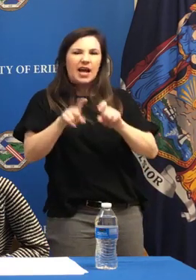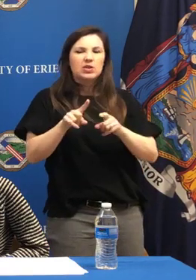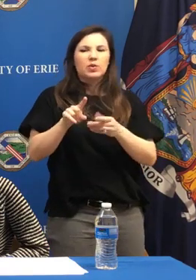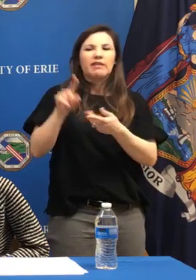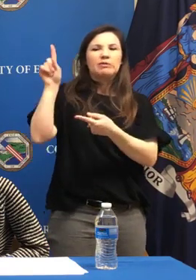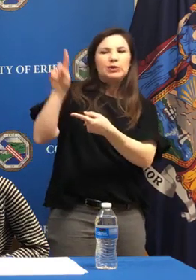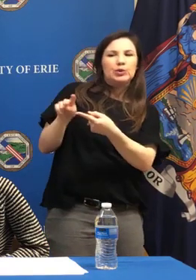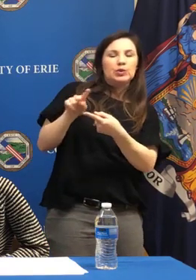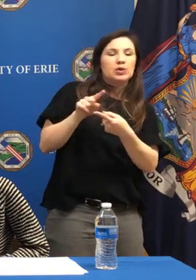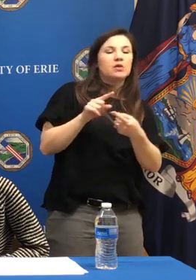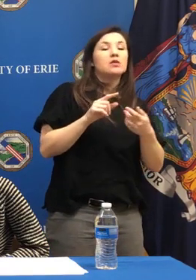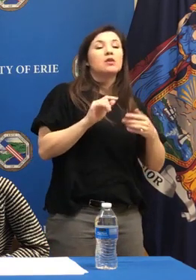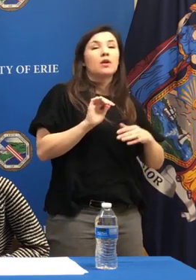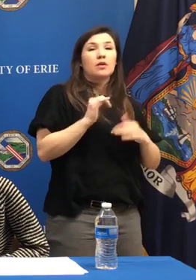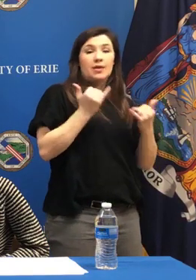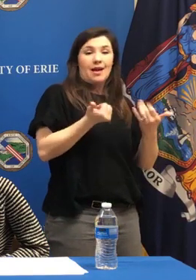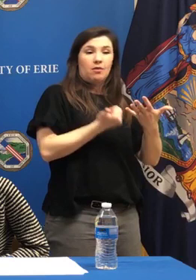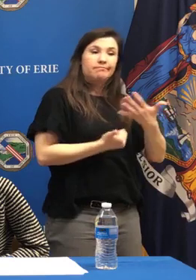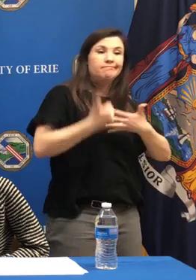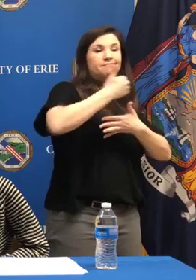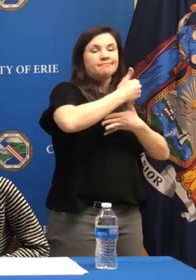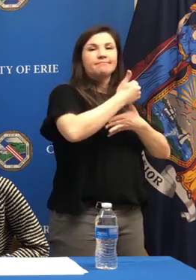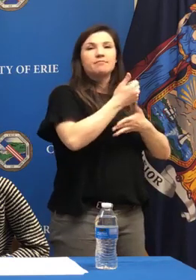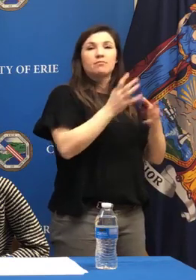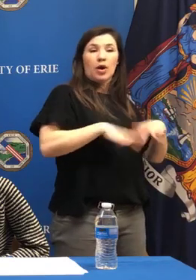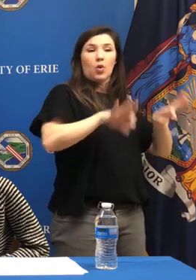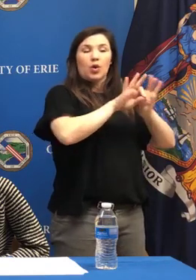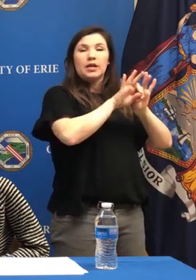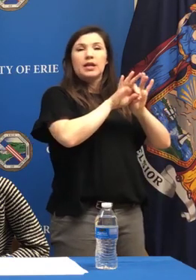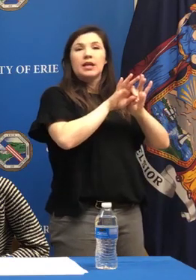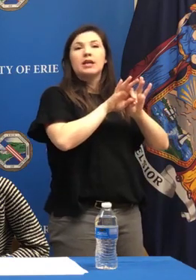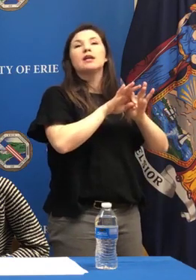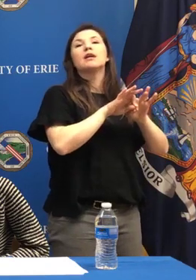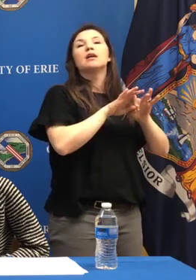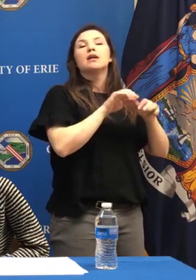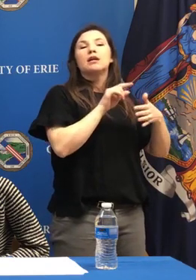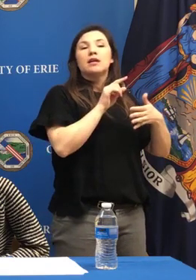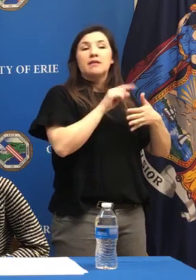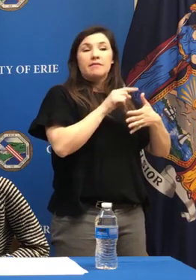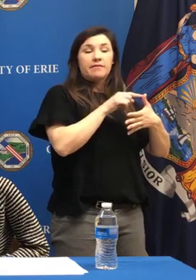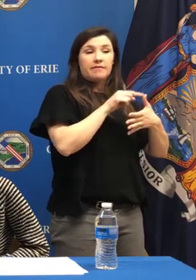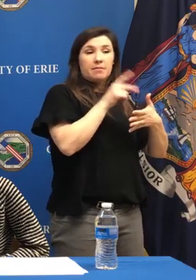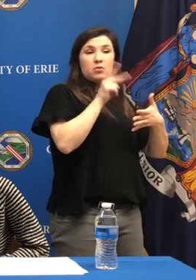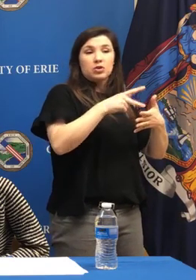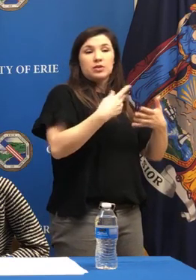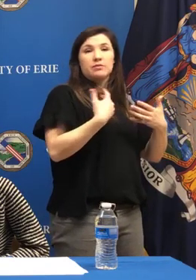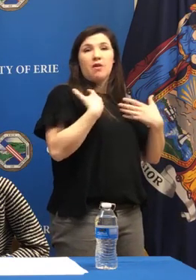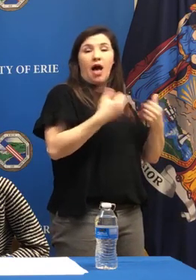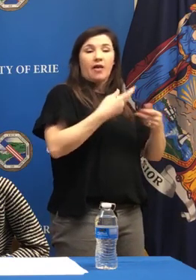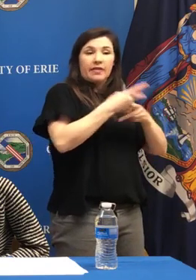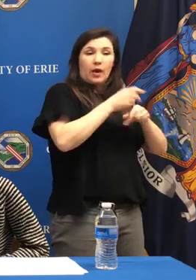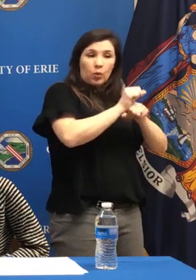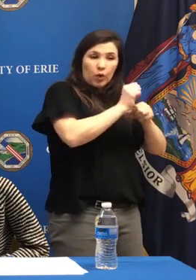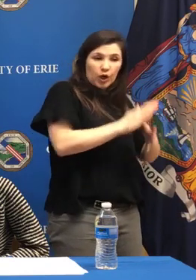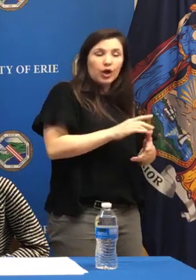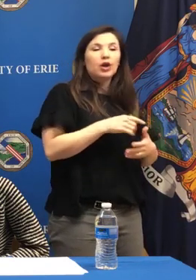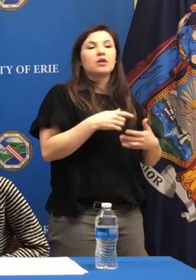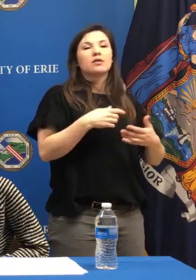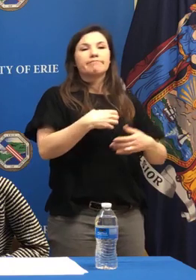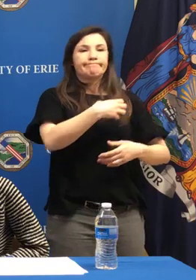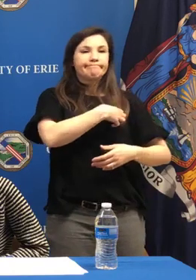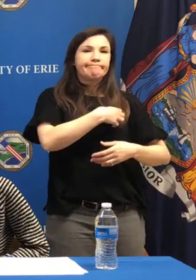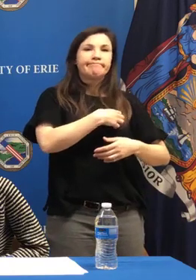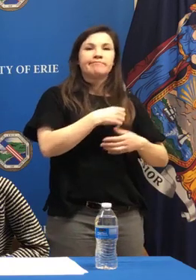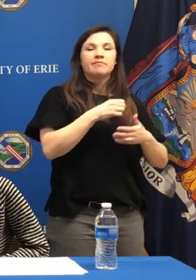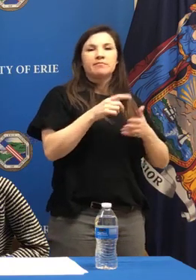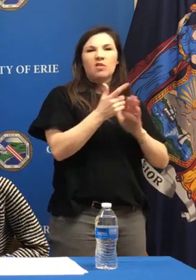based on the priority, if there's an individual in healthcare, law enforcement, that is from